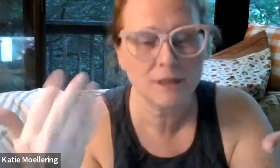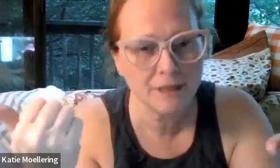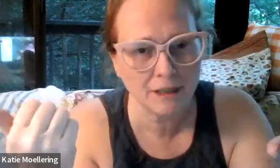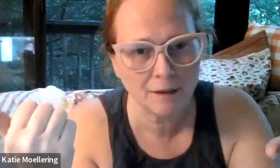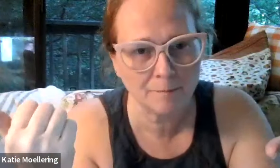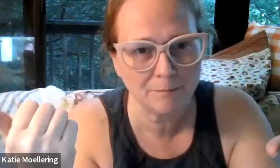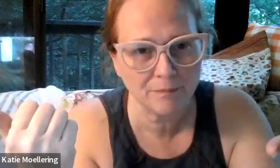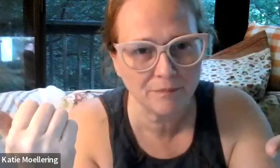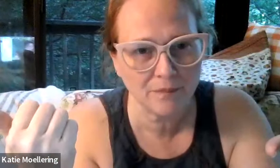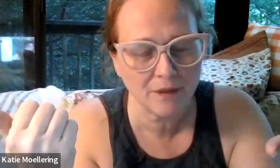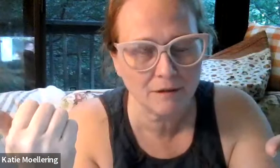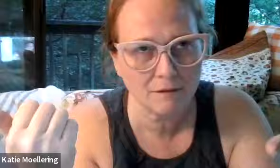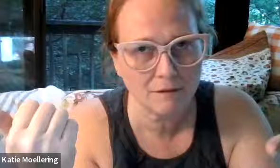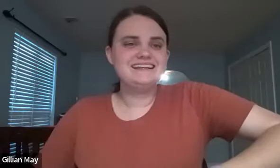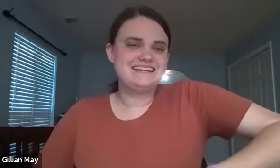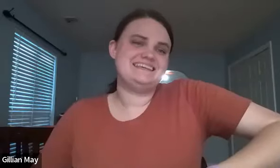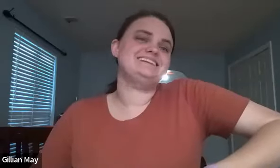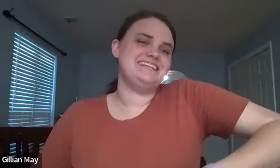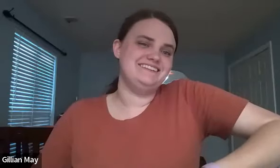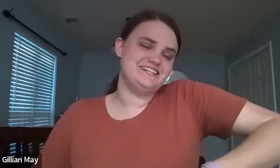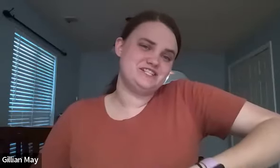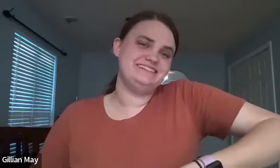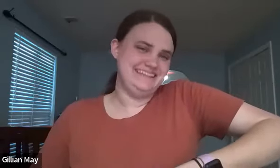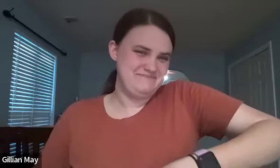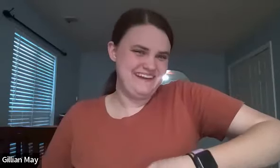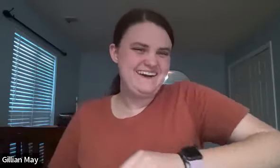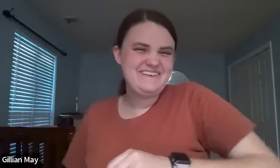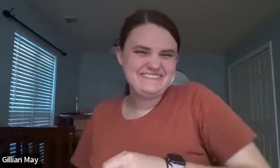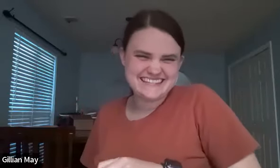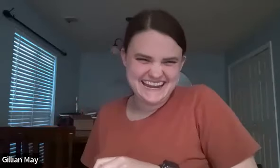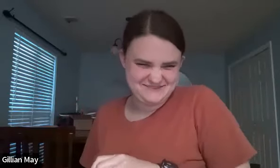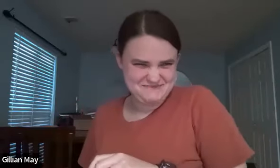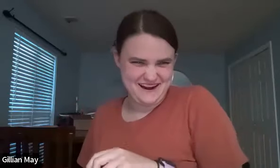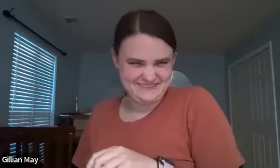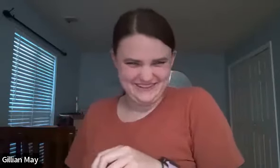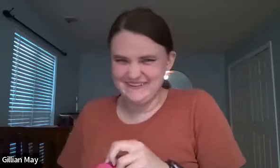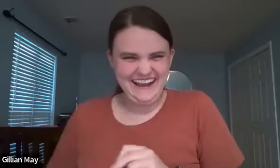it? Signing exact English. Yes. Yep. Oh, that's Katie. I'm so proud of you.